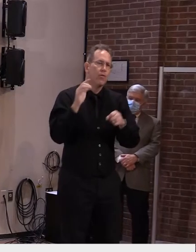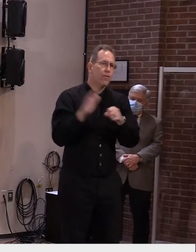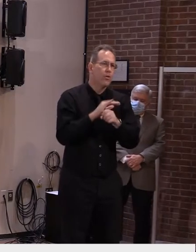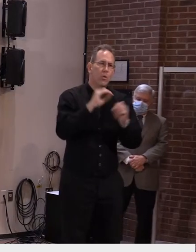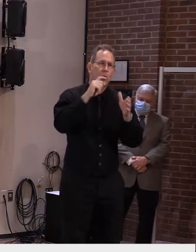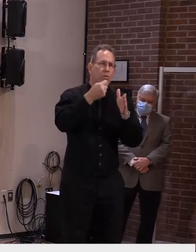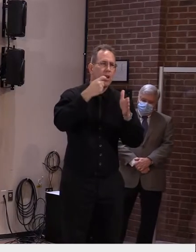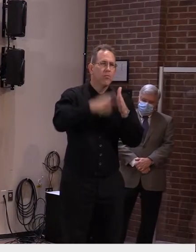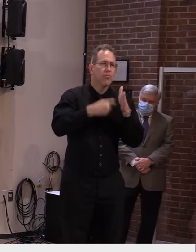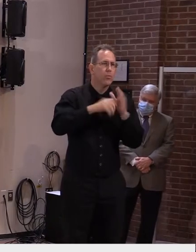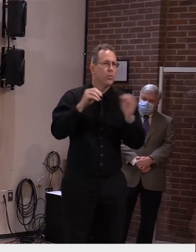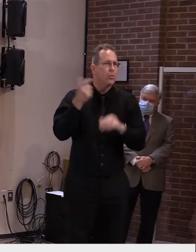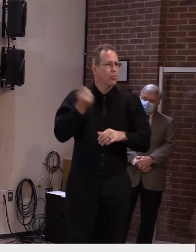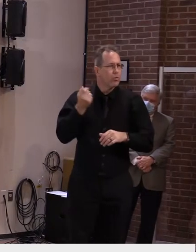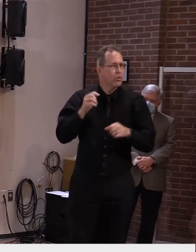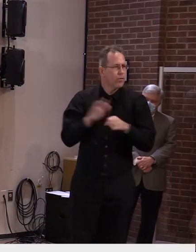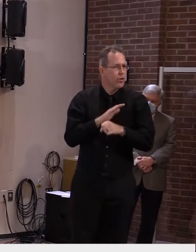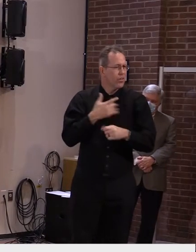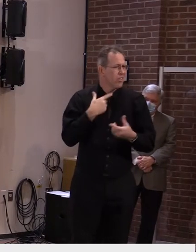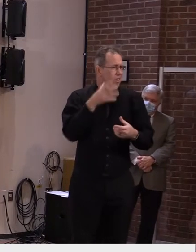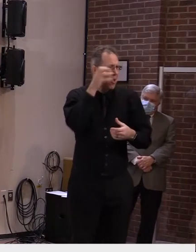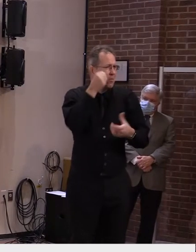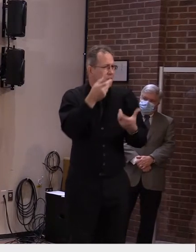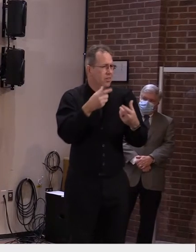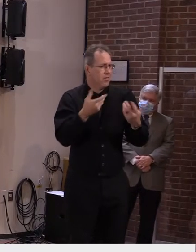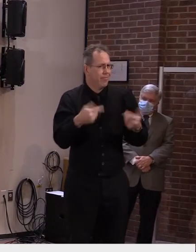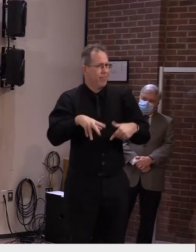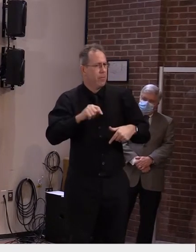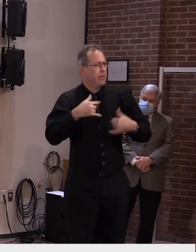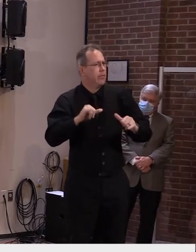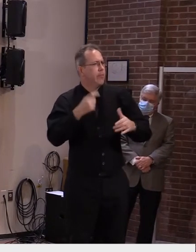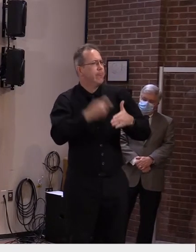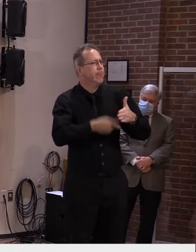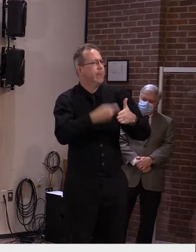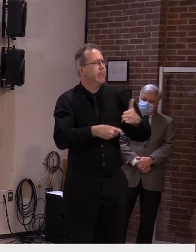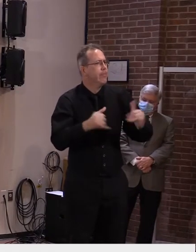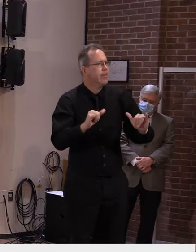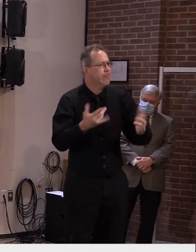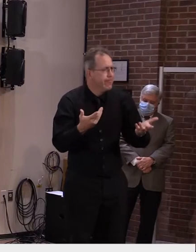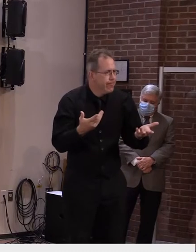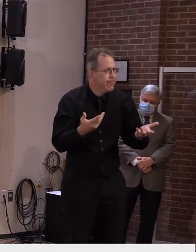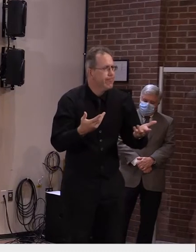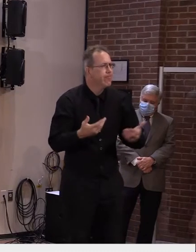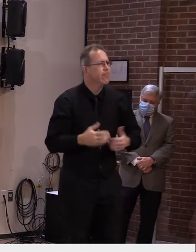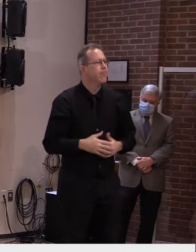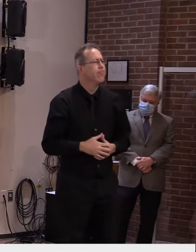to settle there. There are 40 some odd other states that have